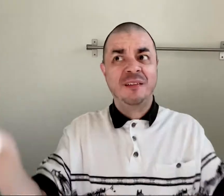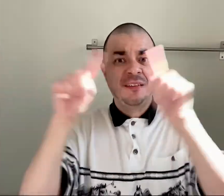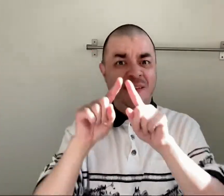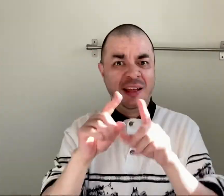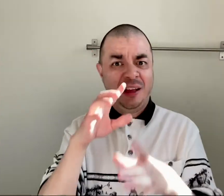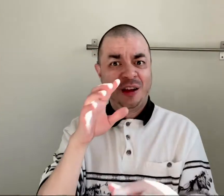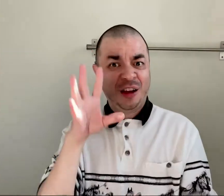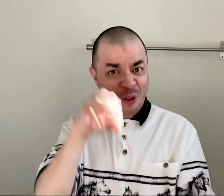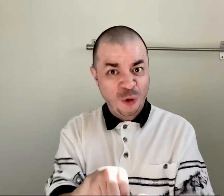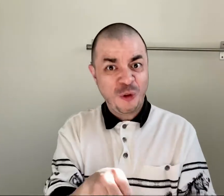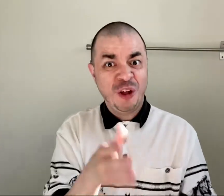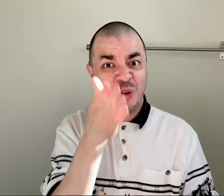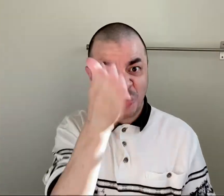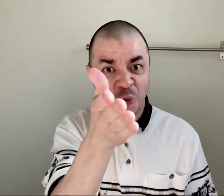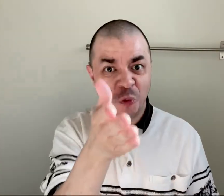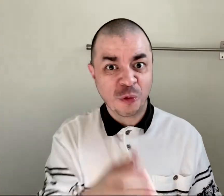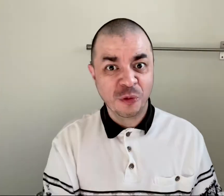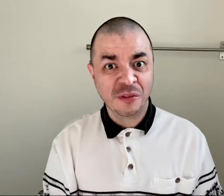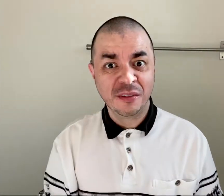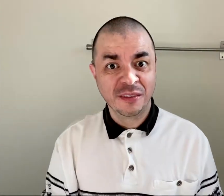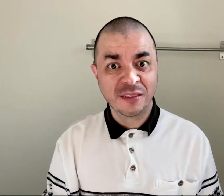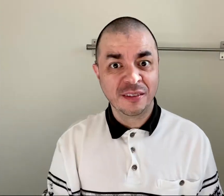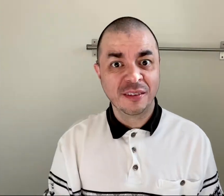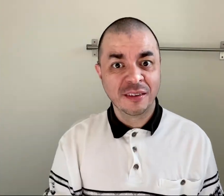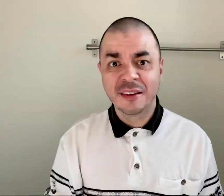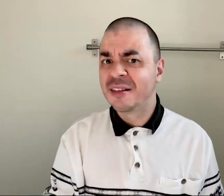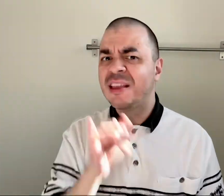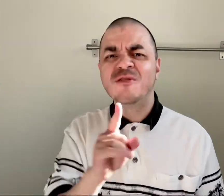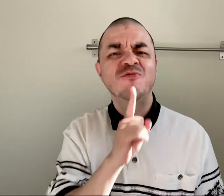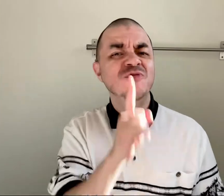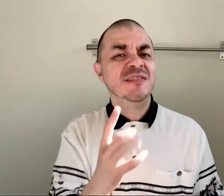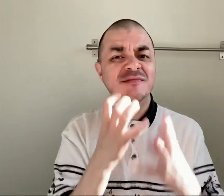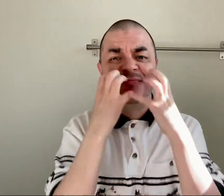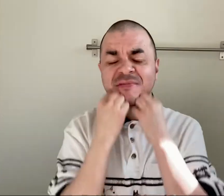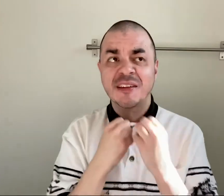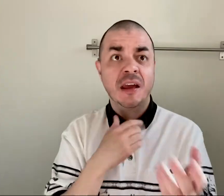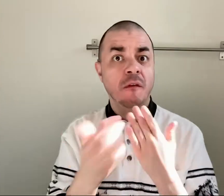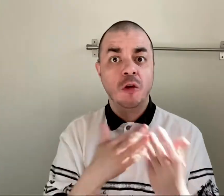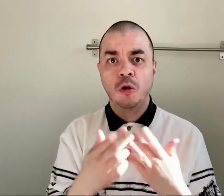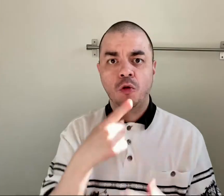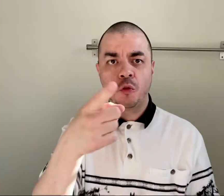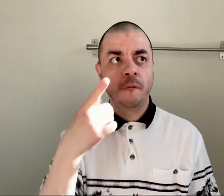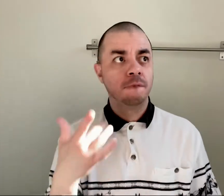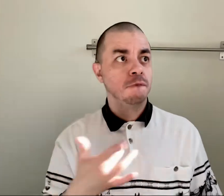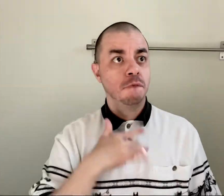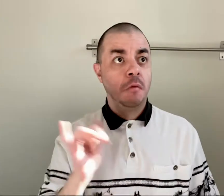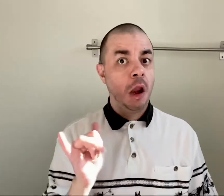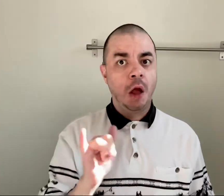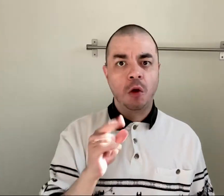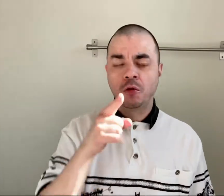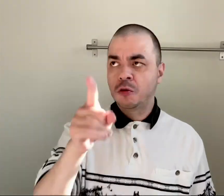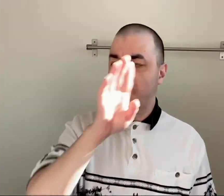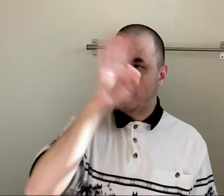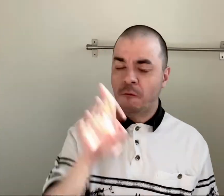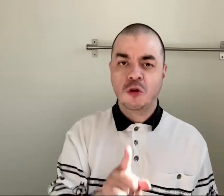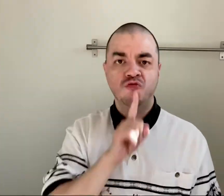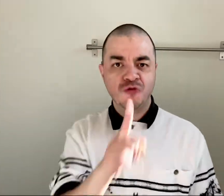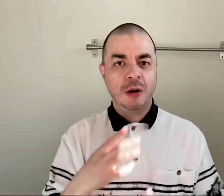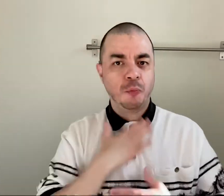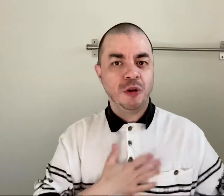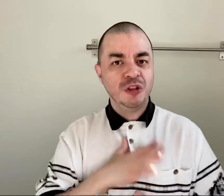one of us including you that is precious even on the days you might not feel it you never